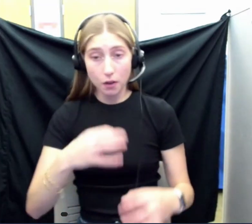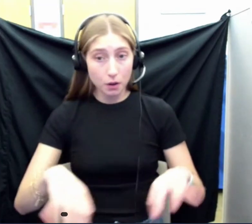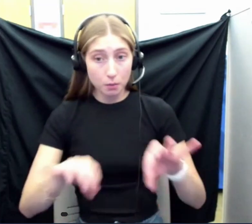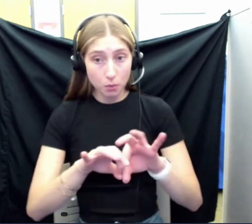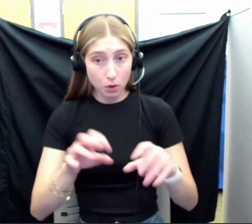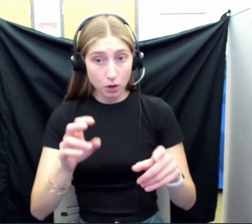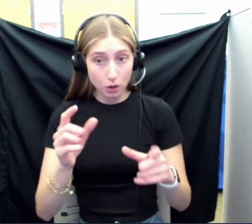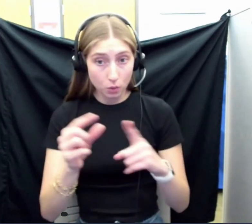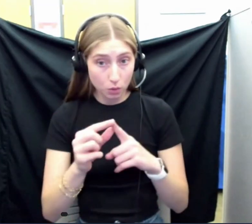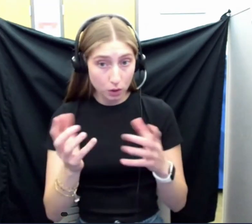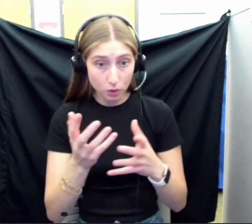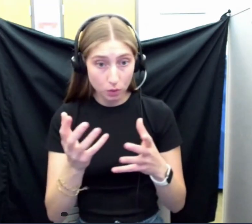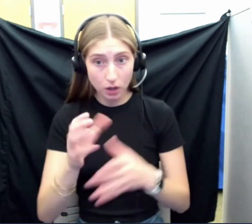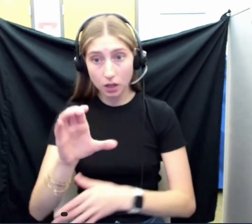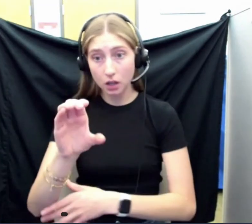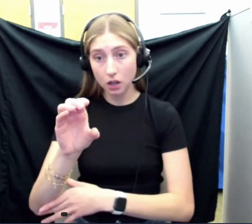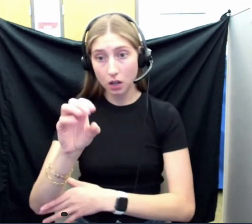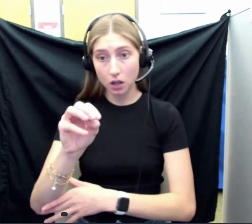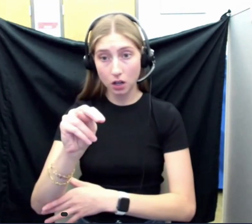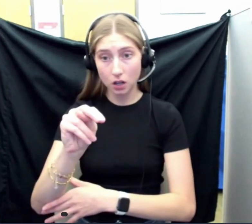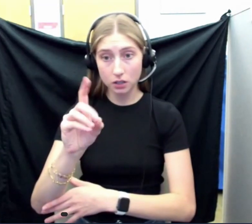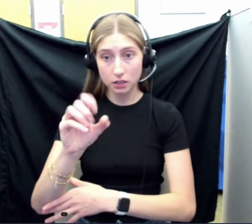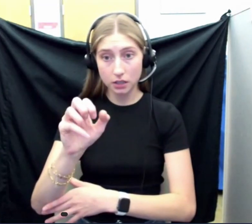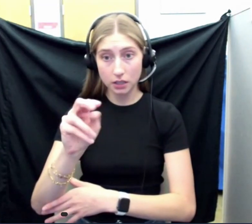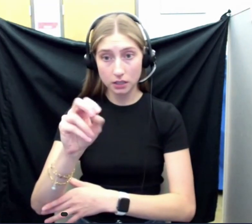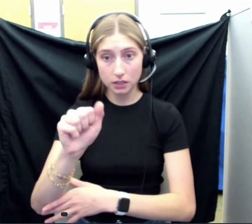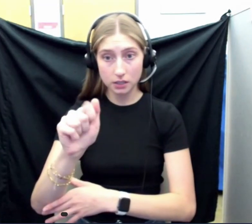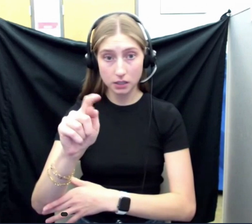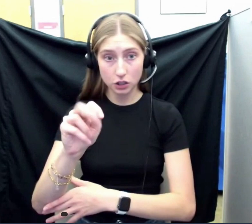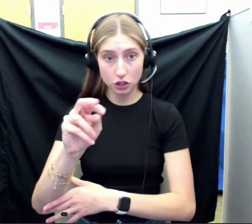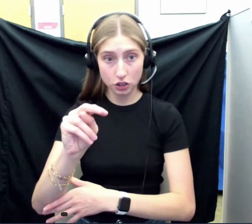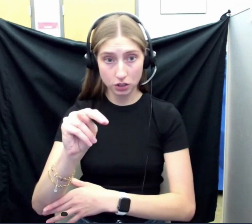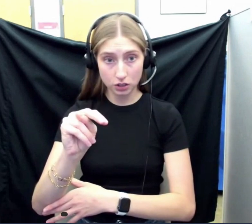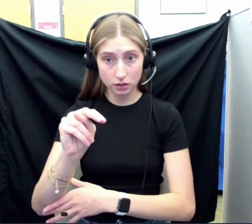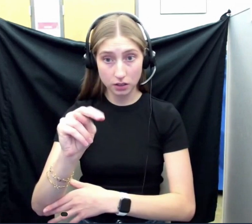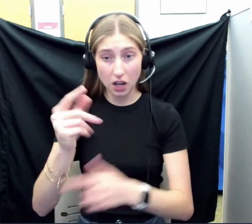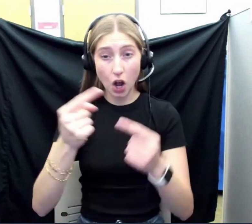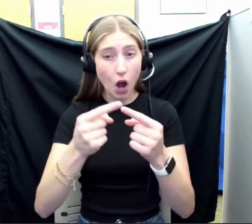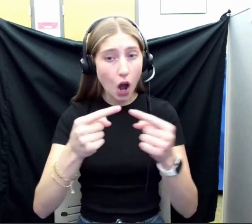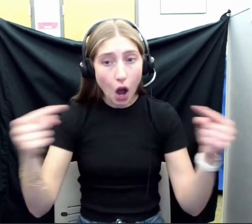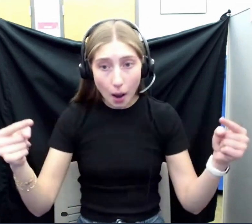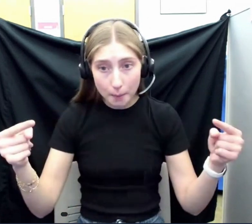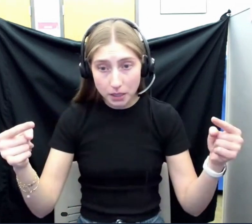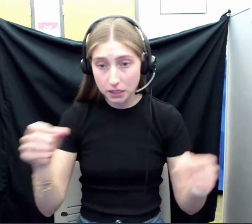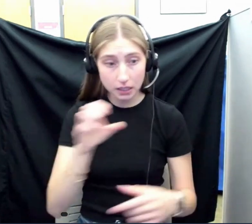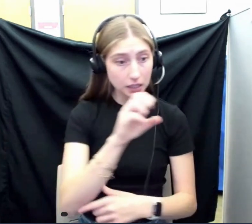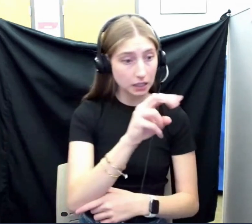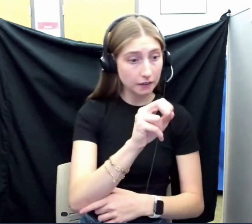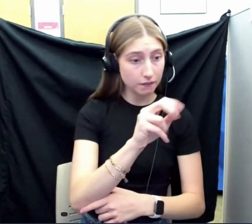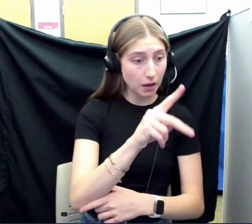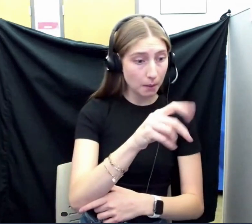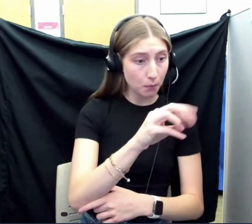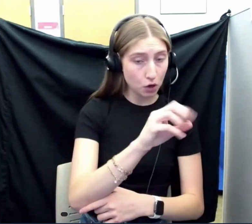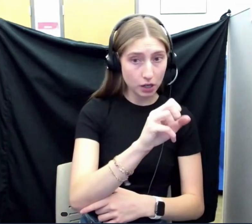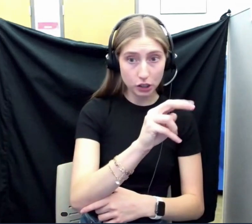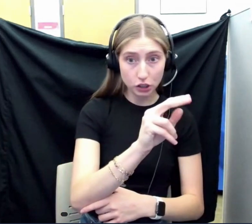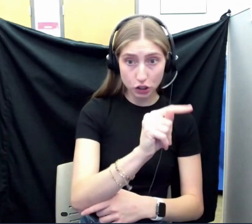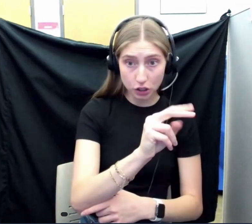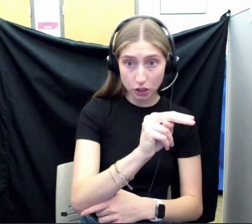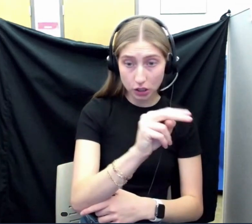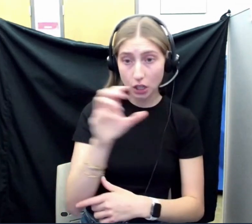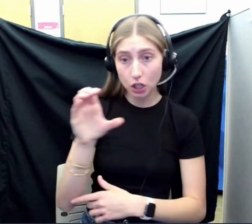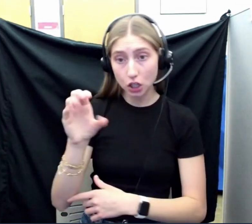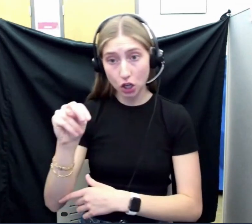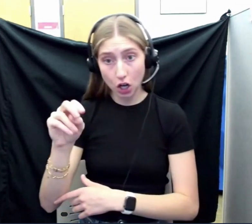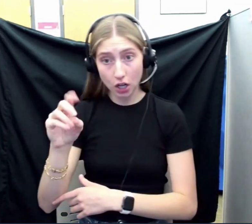condensation. Basically, you can say that these two are opposites. You take evaporation, you take water in the liquid form,